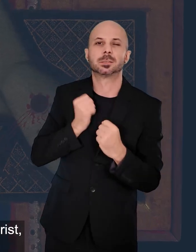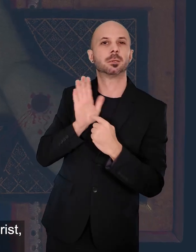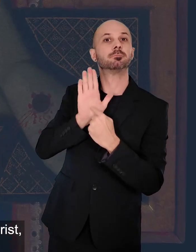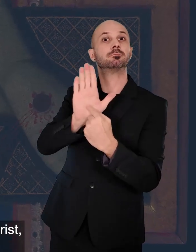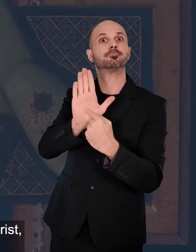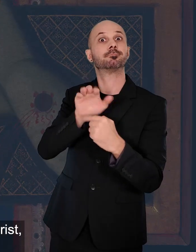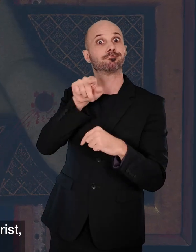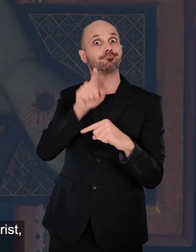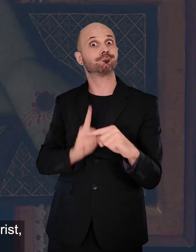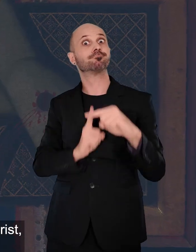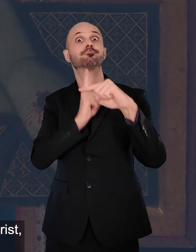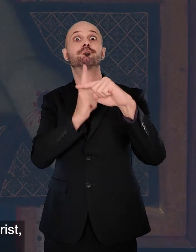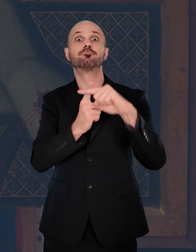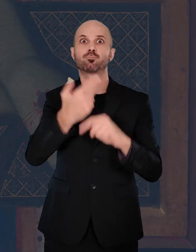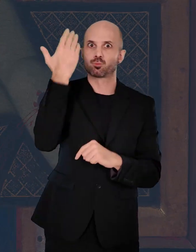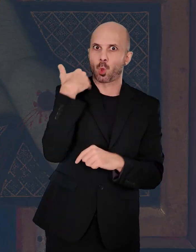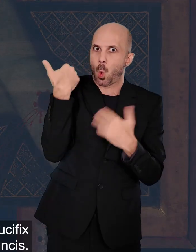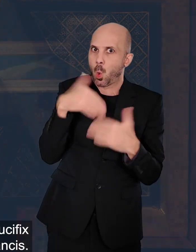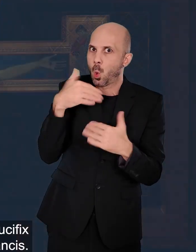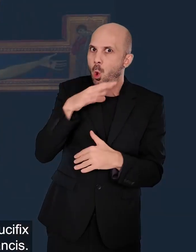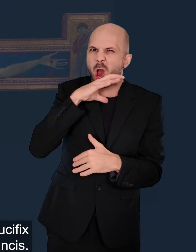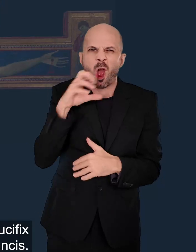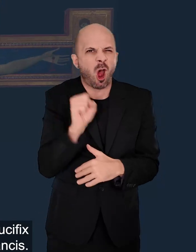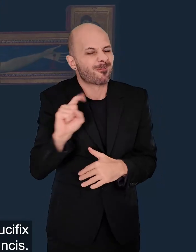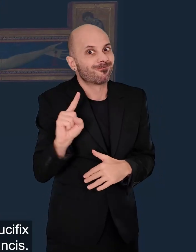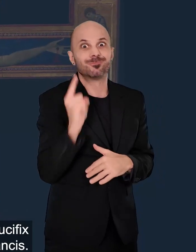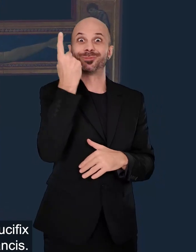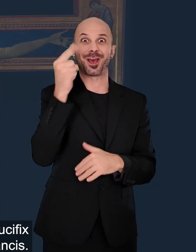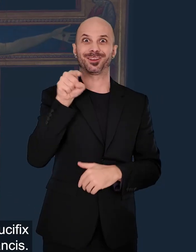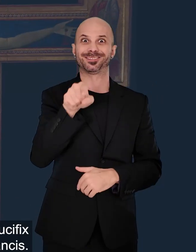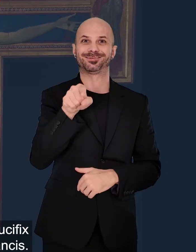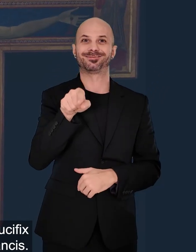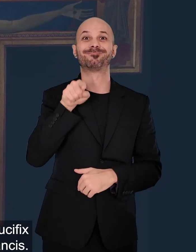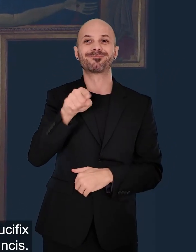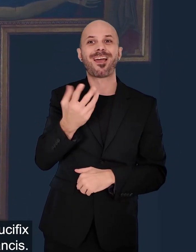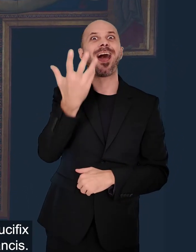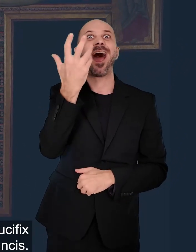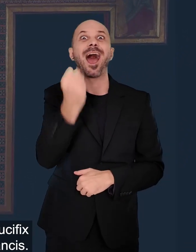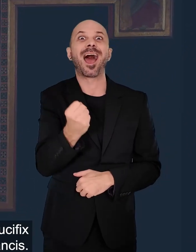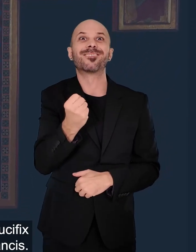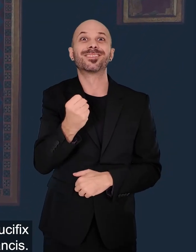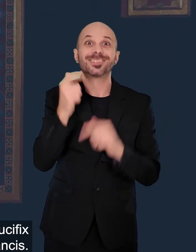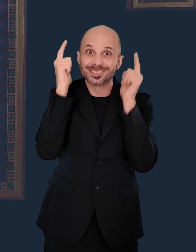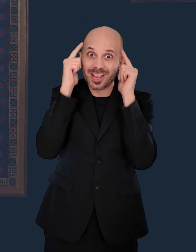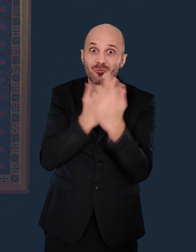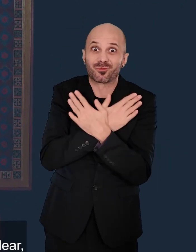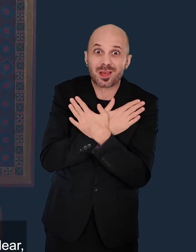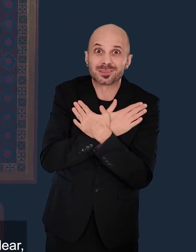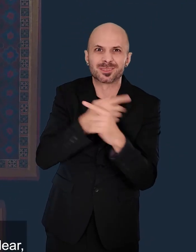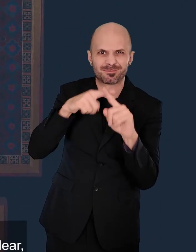the sign of his suffering. This is the oldest surviving crucifix depicting the figures of Saint Francis. Moreover,